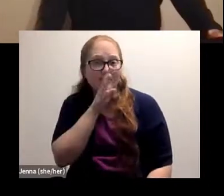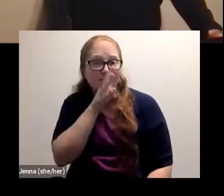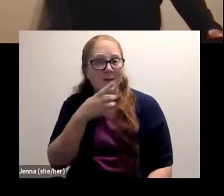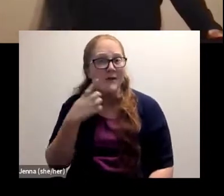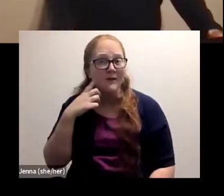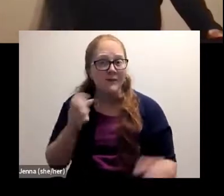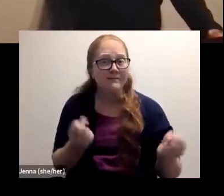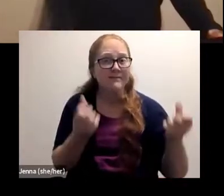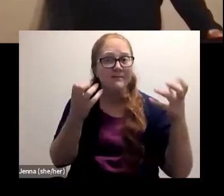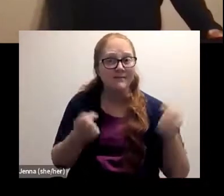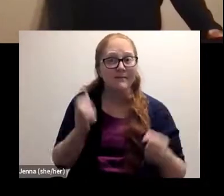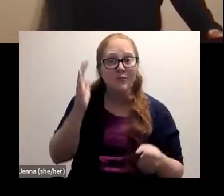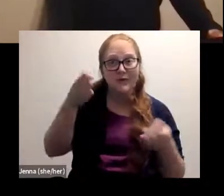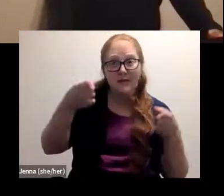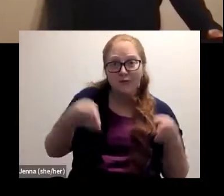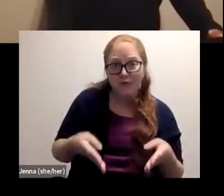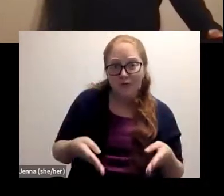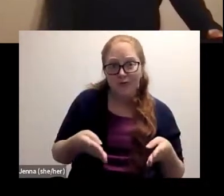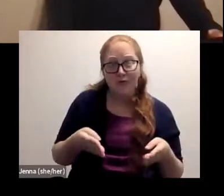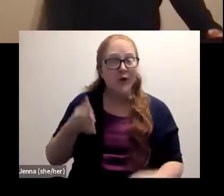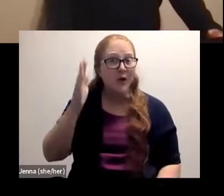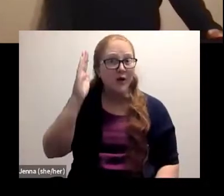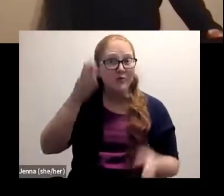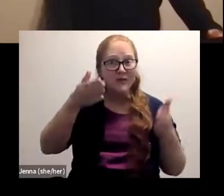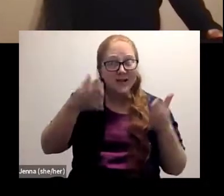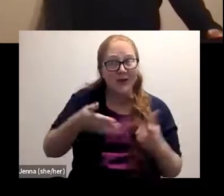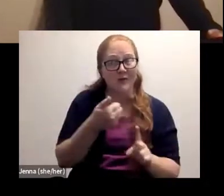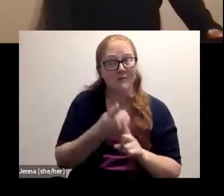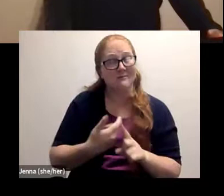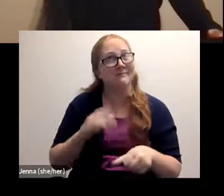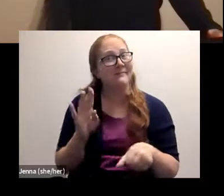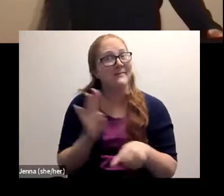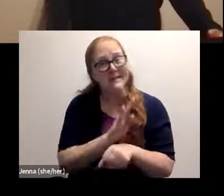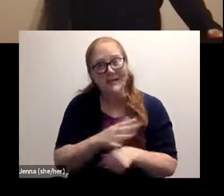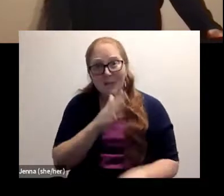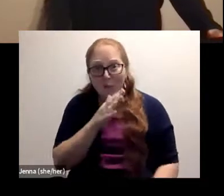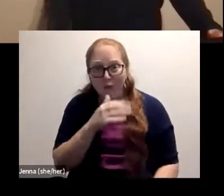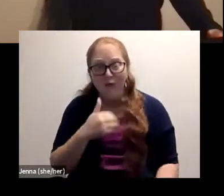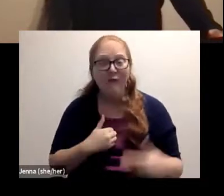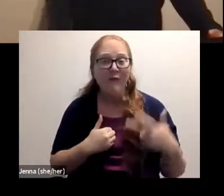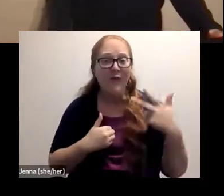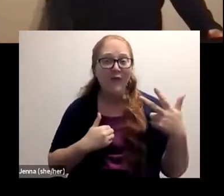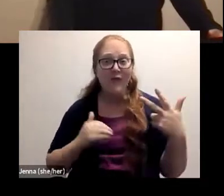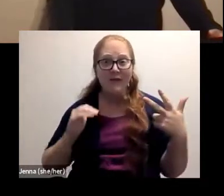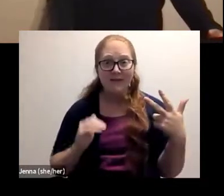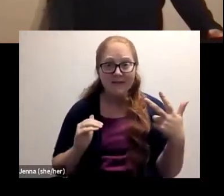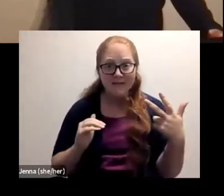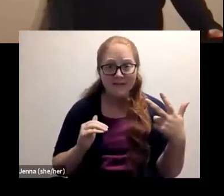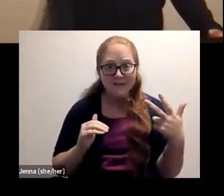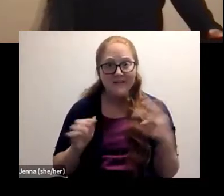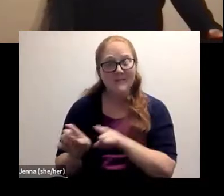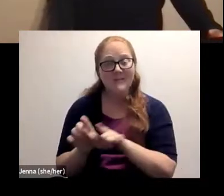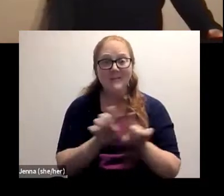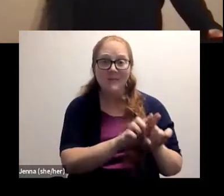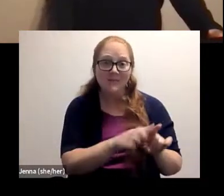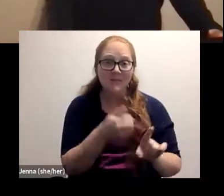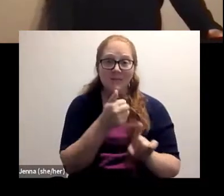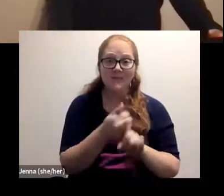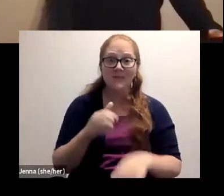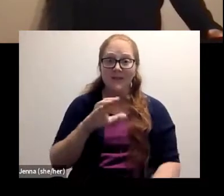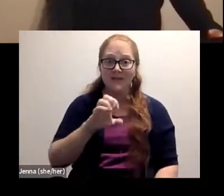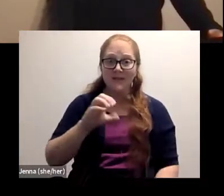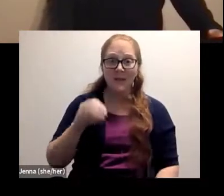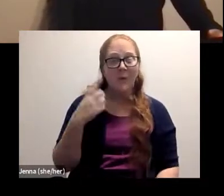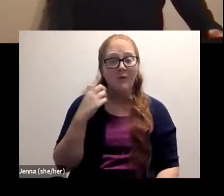They'll be voicing for our presenter. Our presenter today is a very busy mom of 3, and she is the